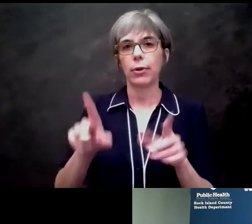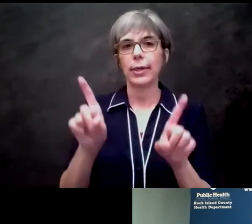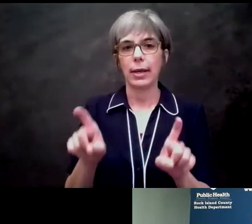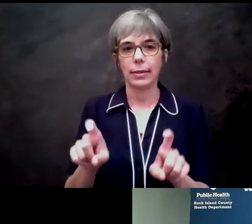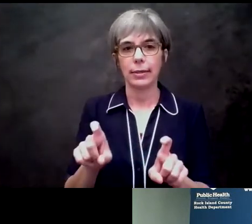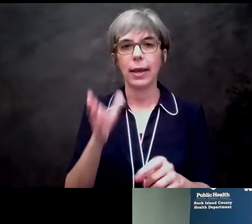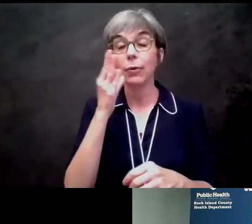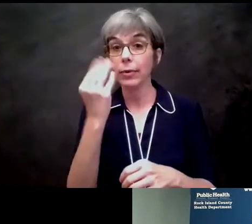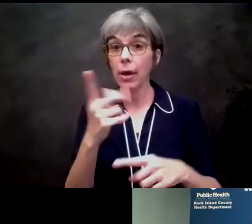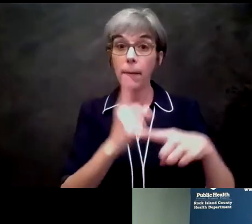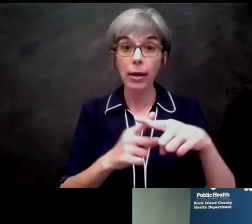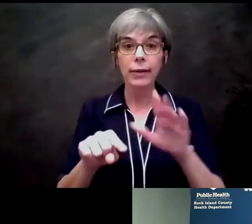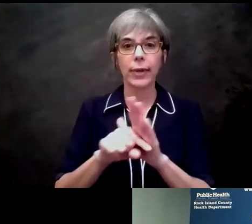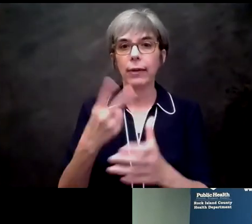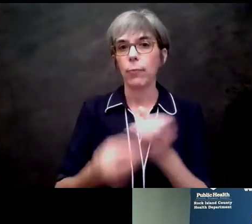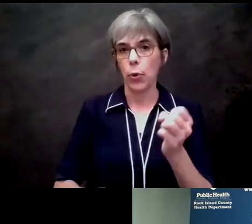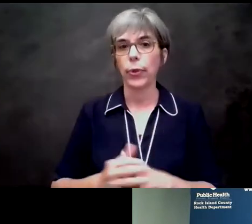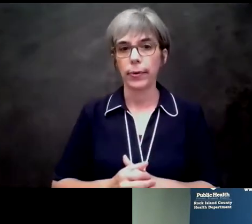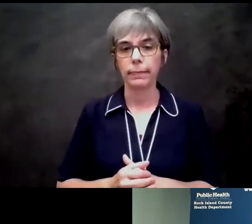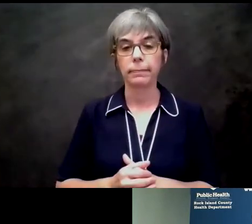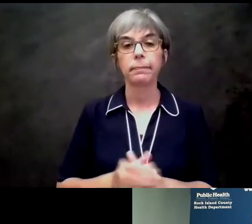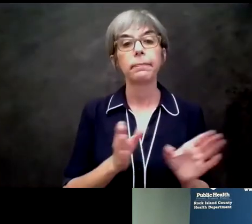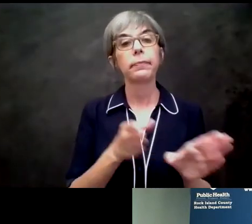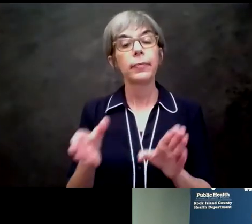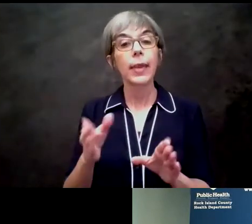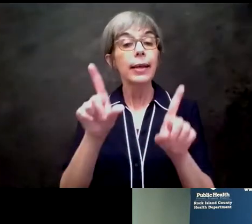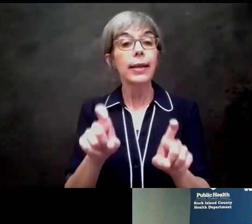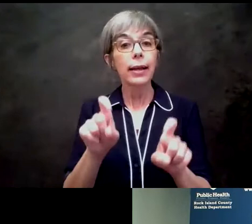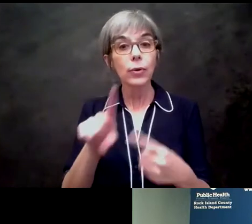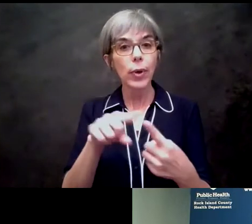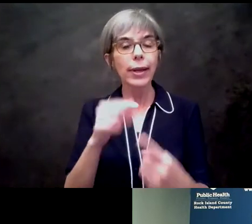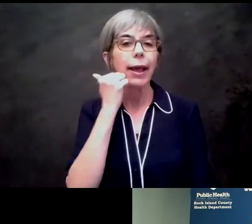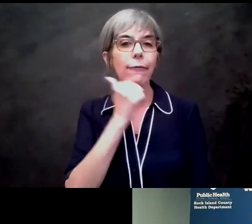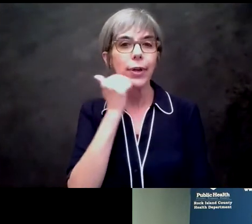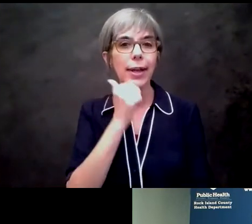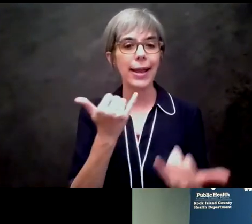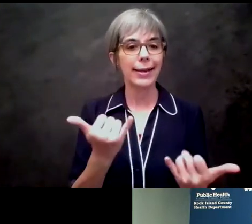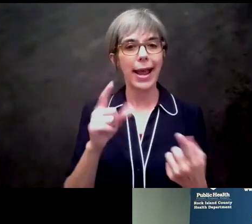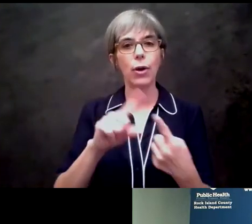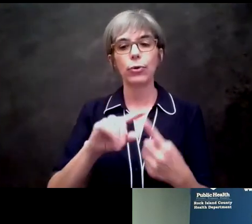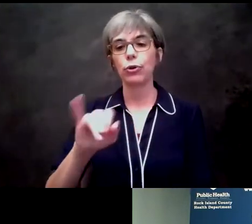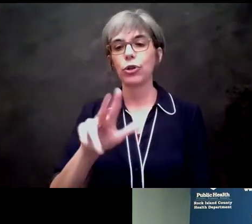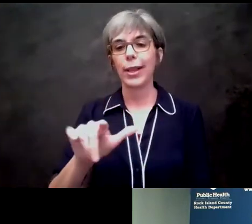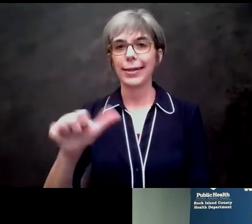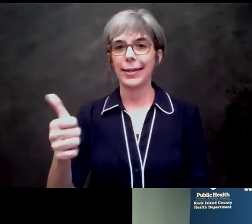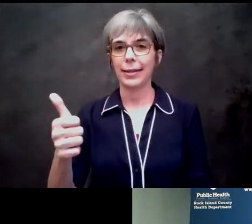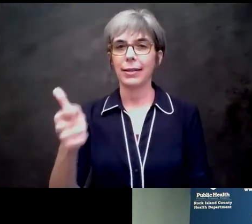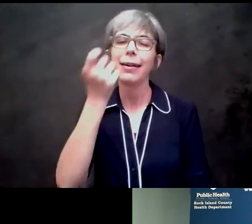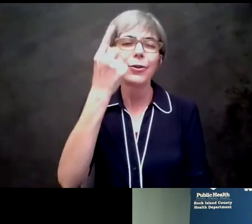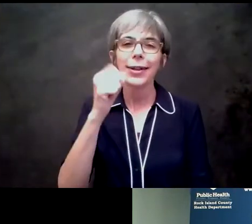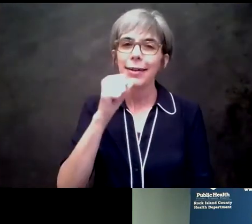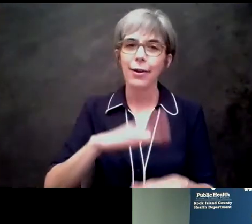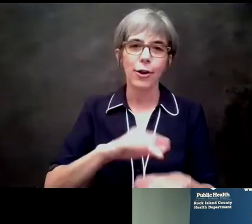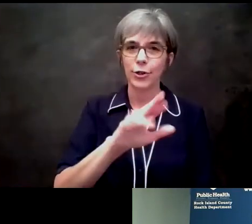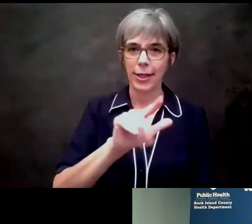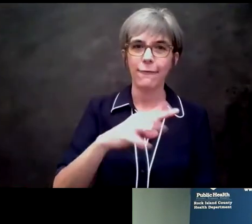positive or negative. Testing is available every day through July 10th, except for the 4th of July. Hours at